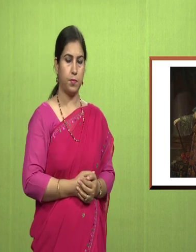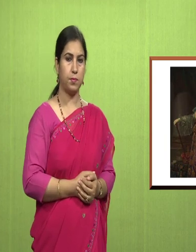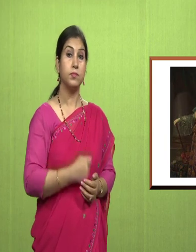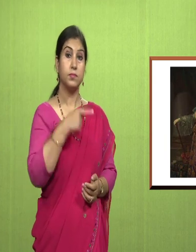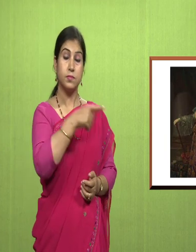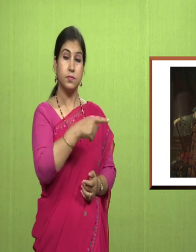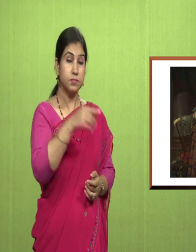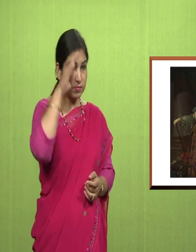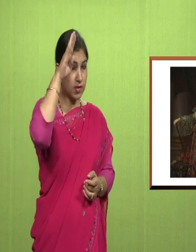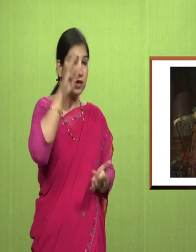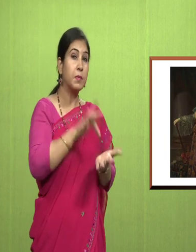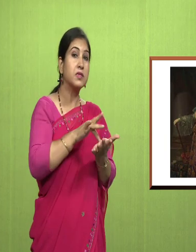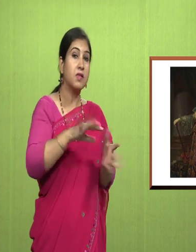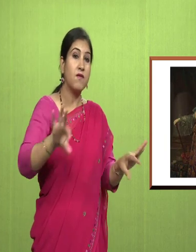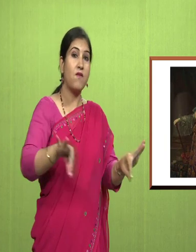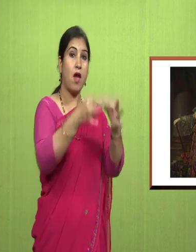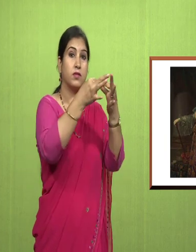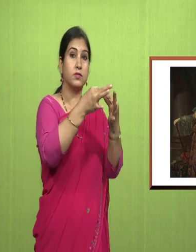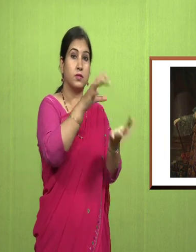He is the king of France.